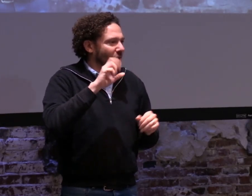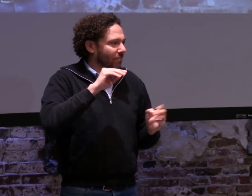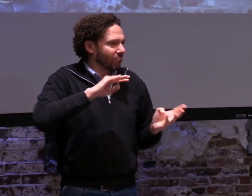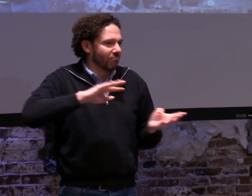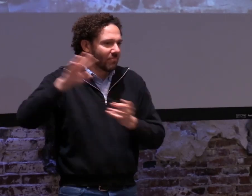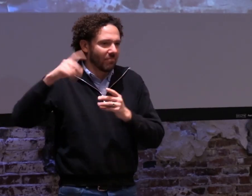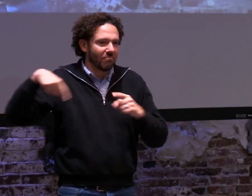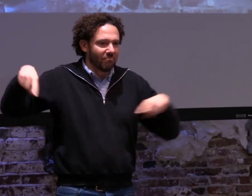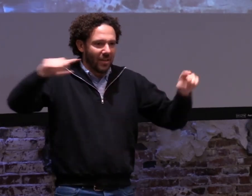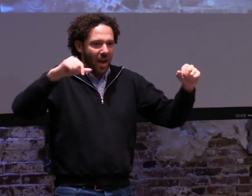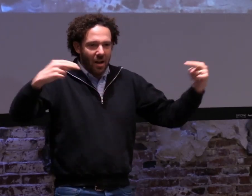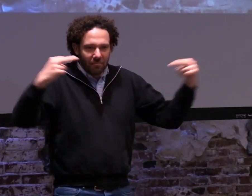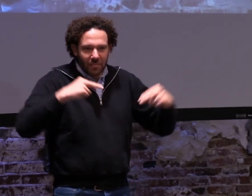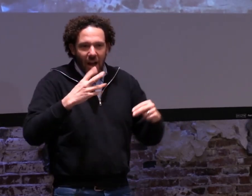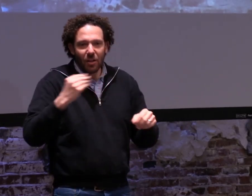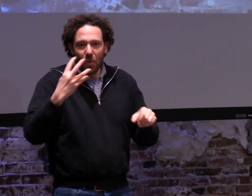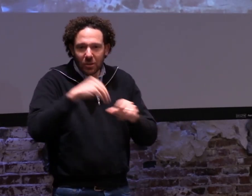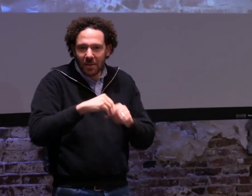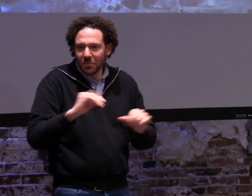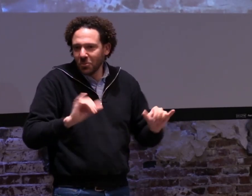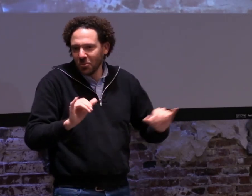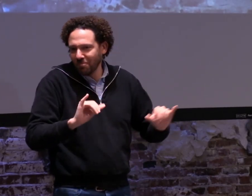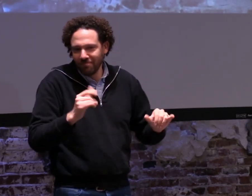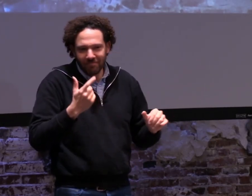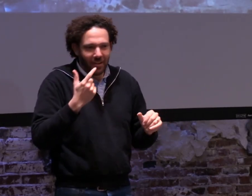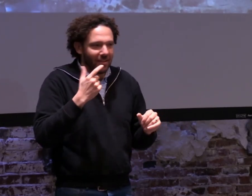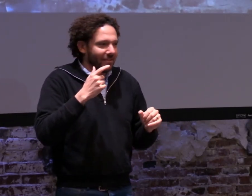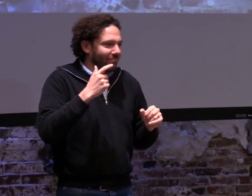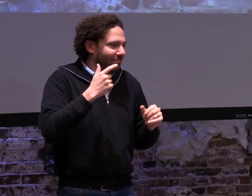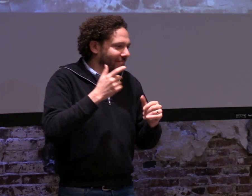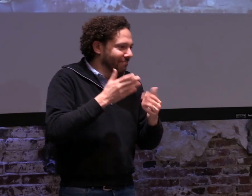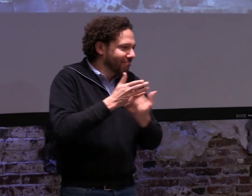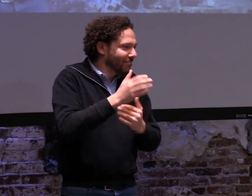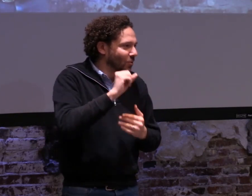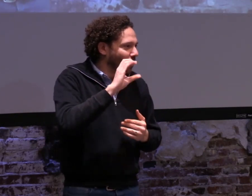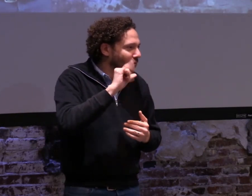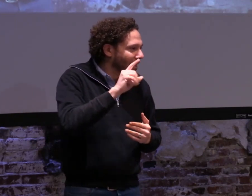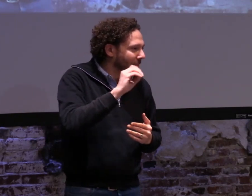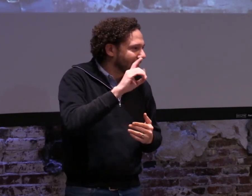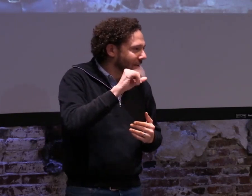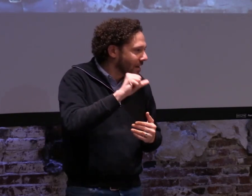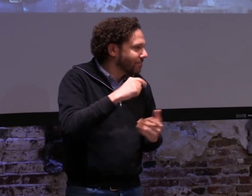from and spread this information and then have more inclusion